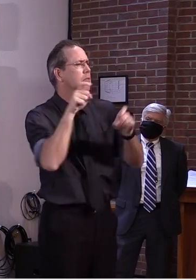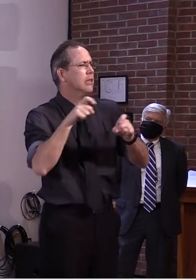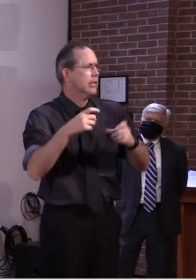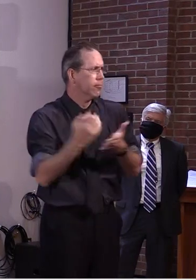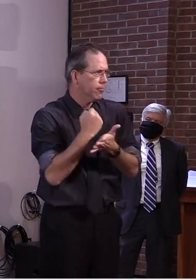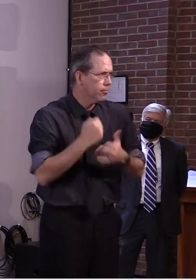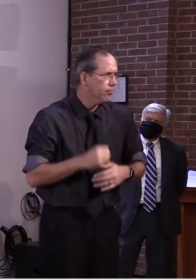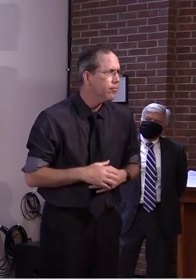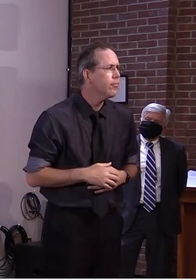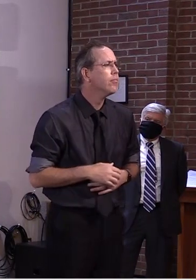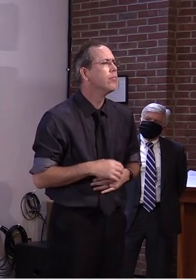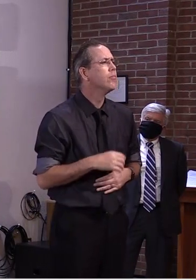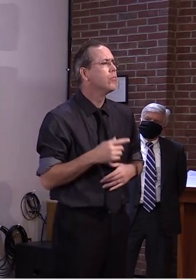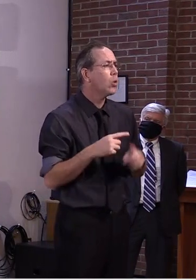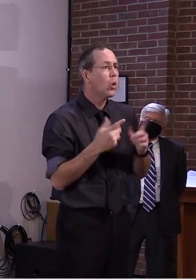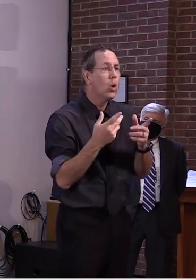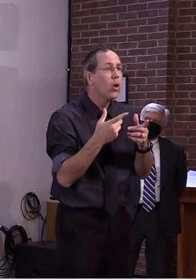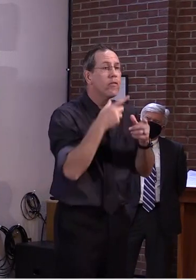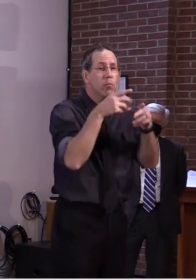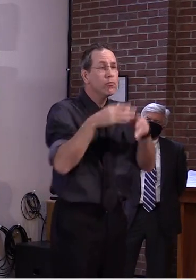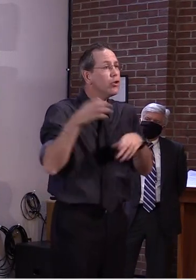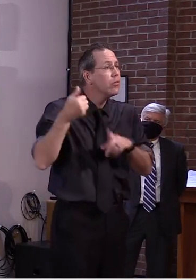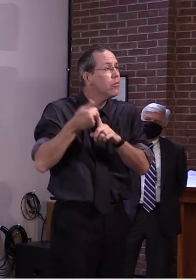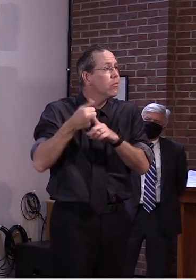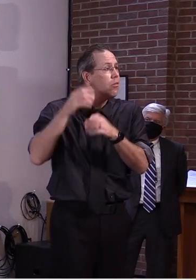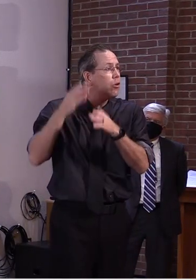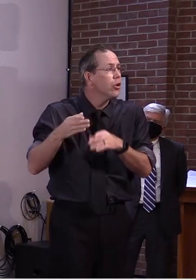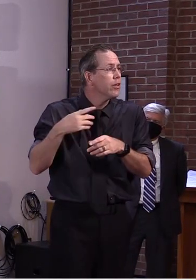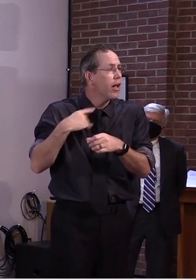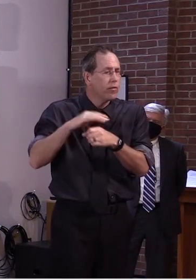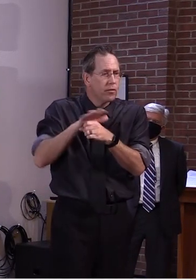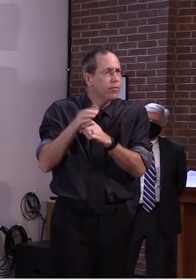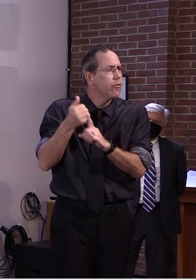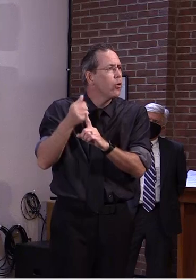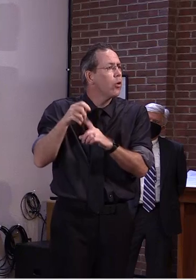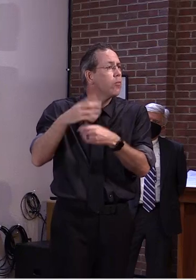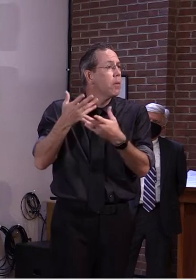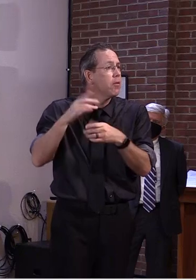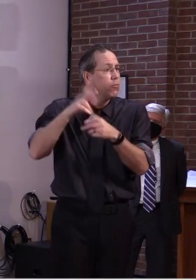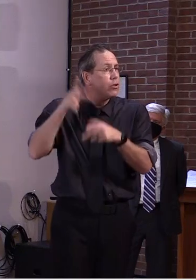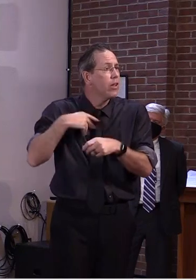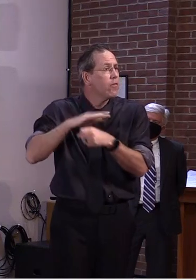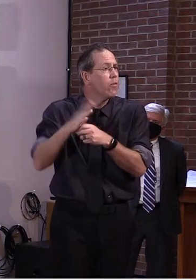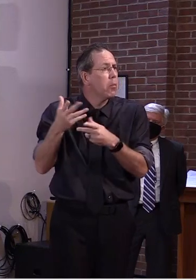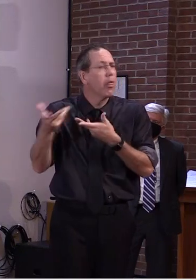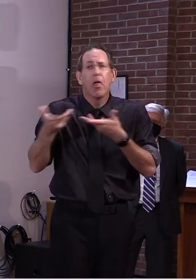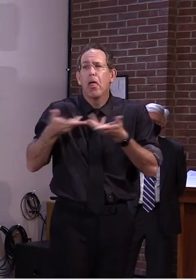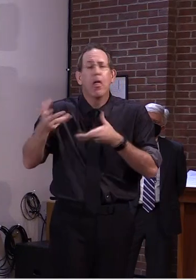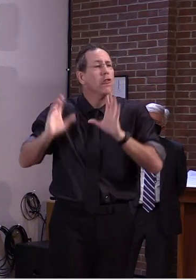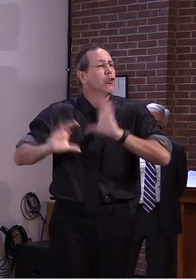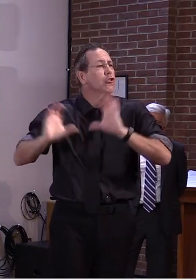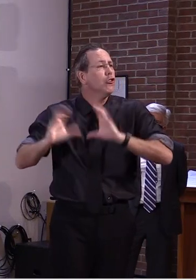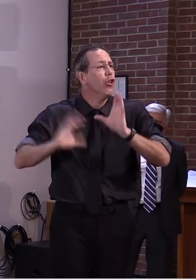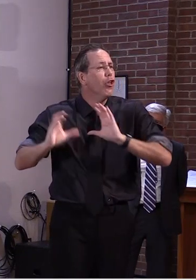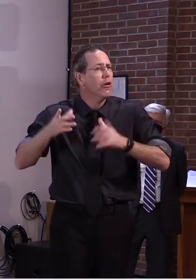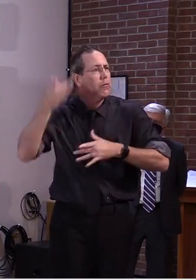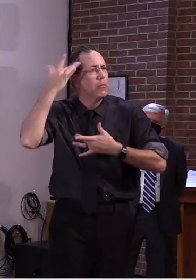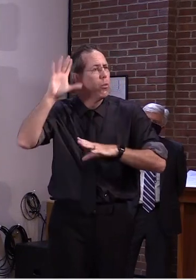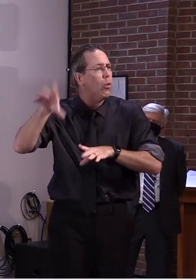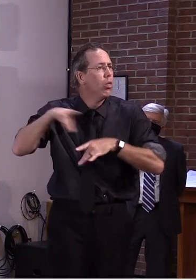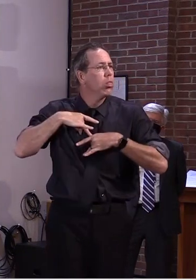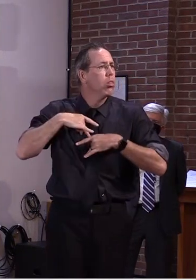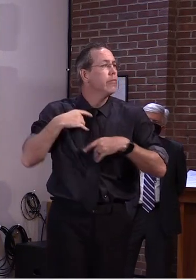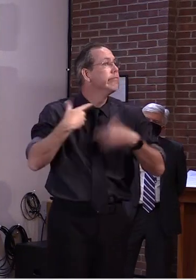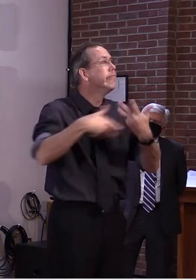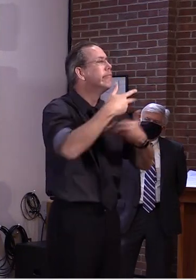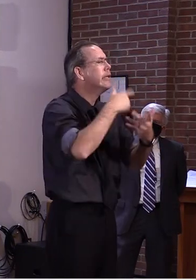who has the virus, or if you are referred by your healthcare provider for another reason. We do not